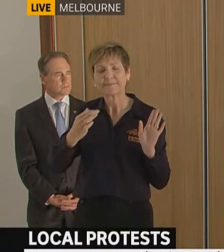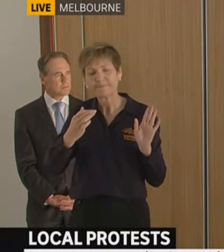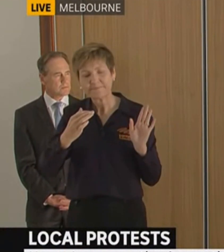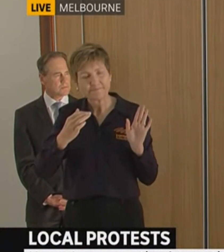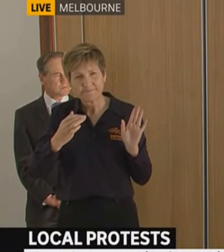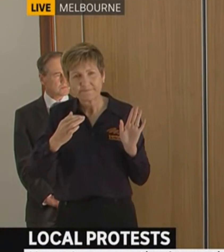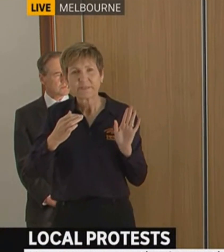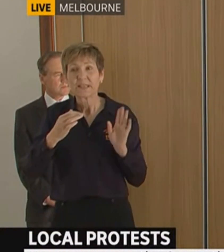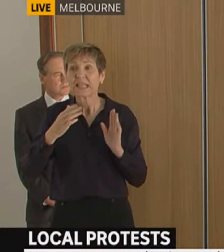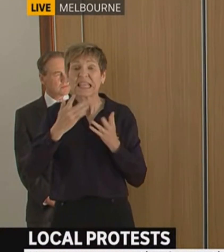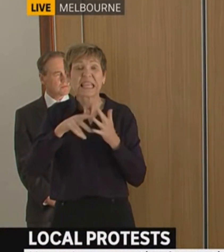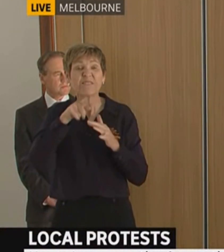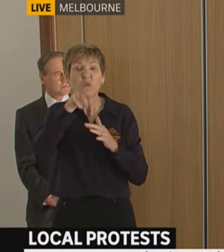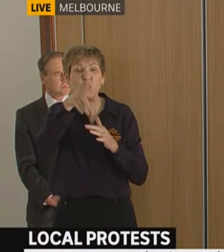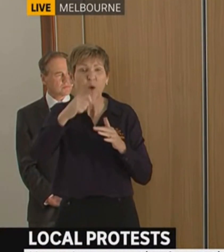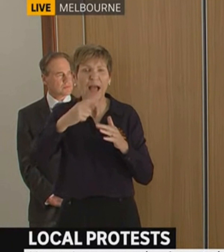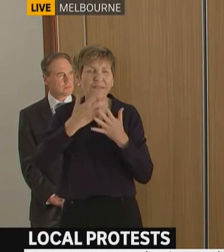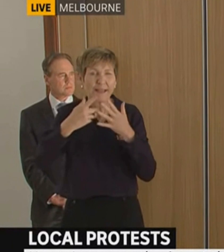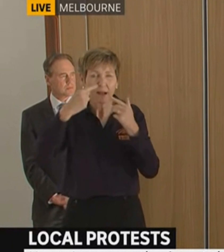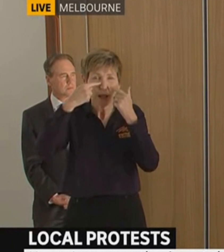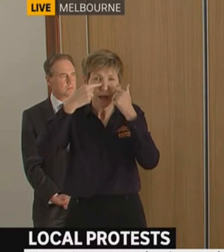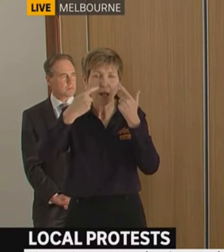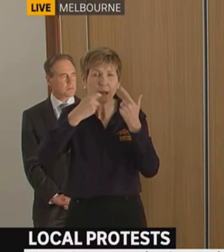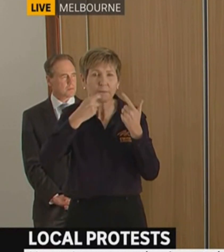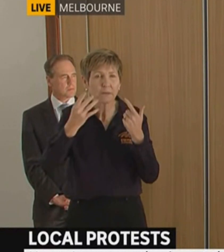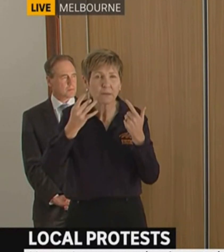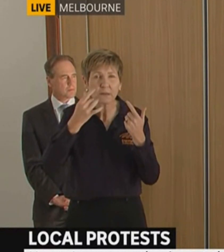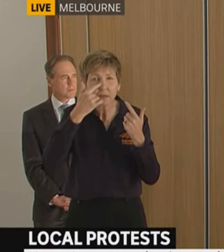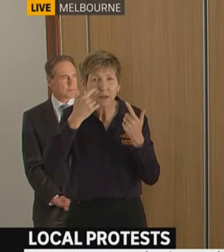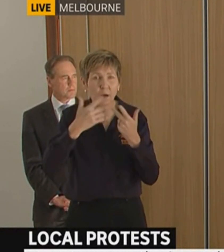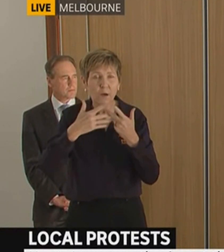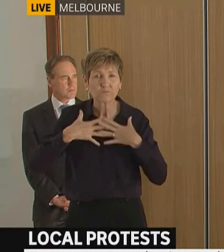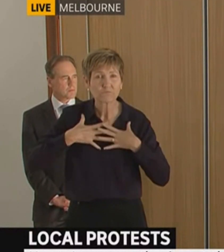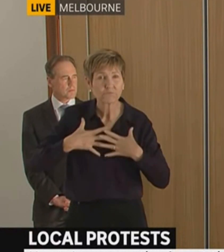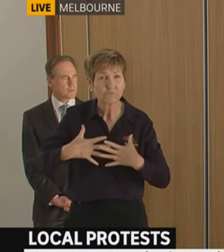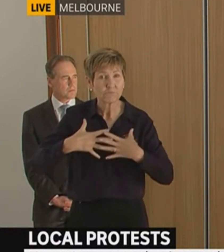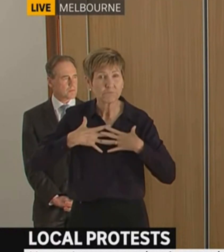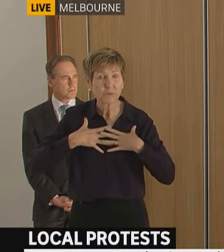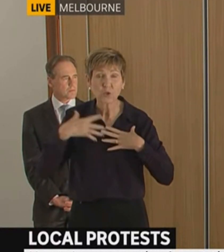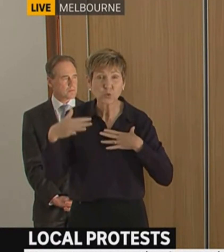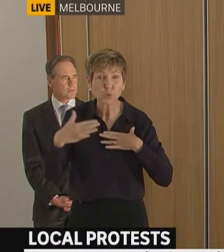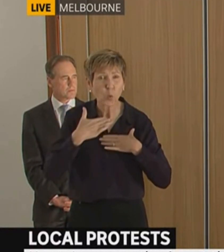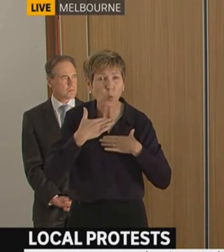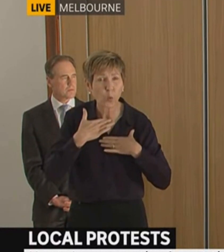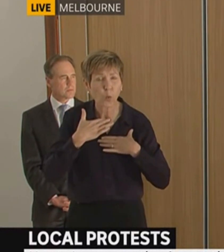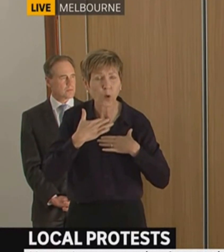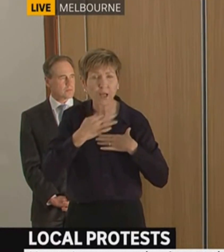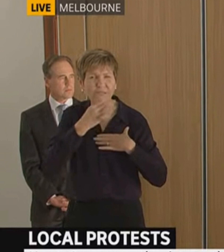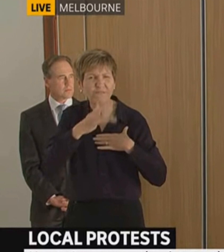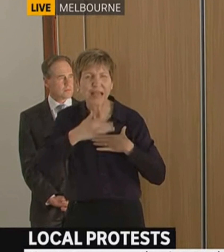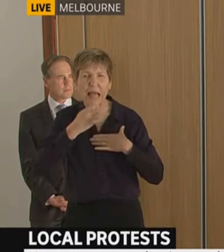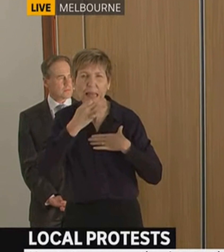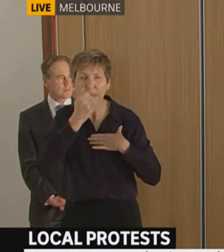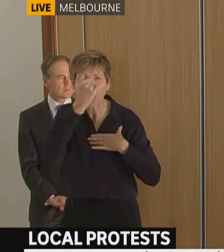anybody who has any respiratory symptoms at any time in any part of Australia gets tested. Any sore throat, any